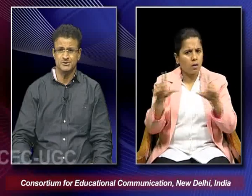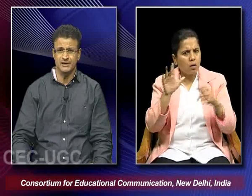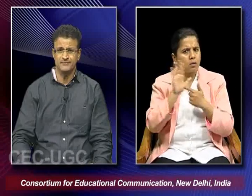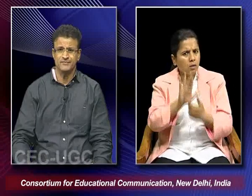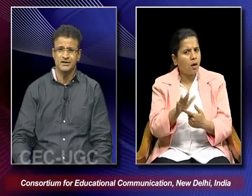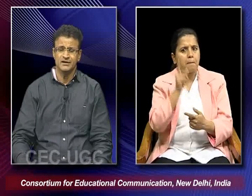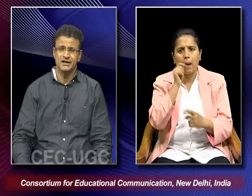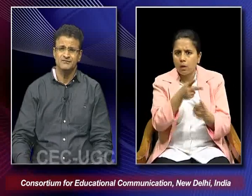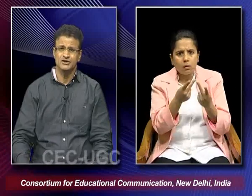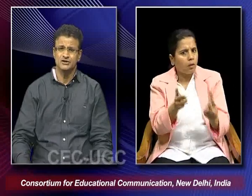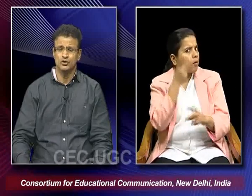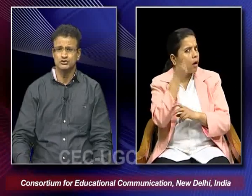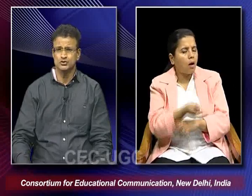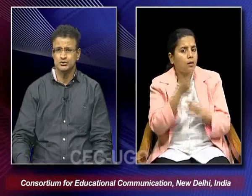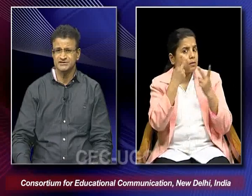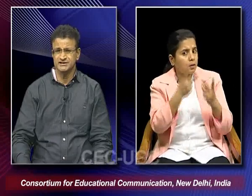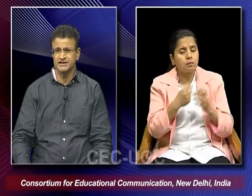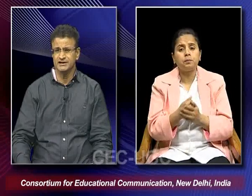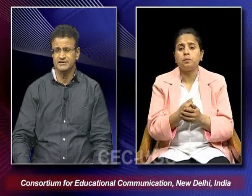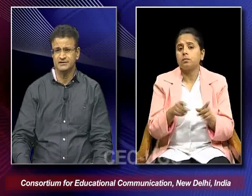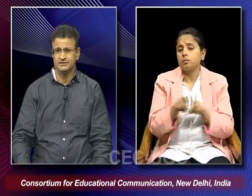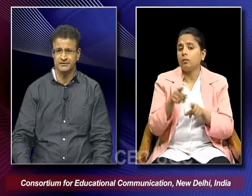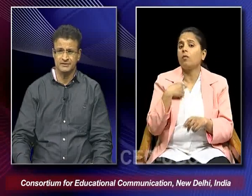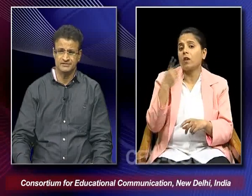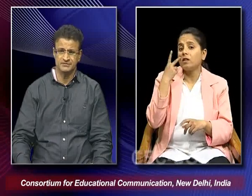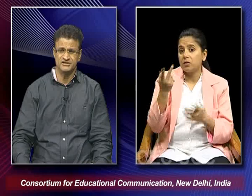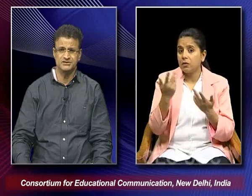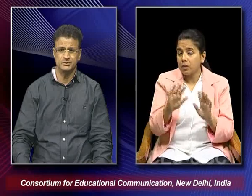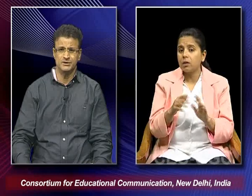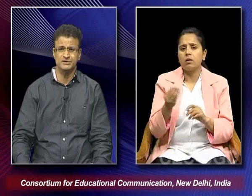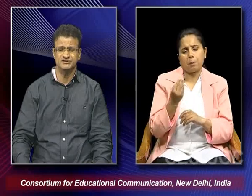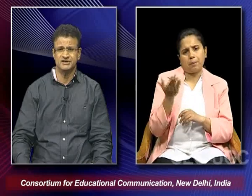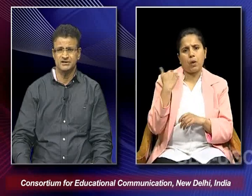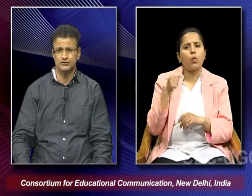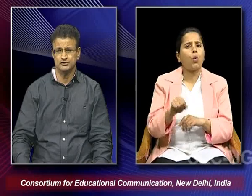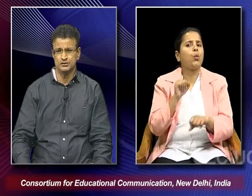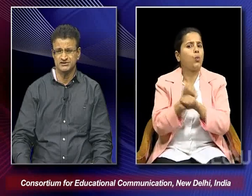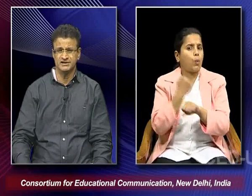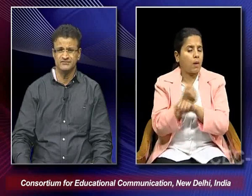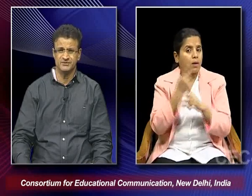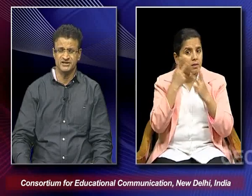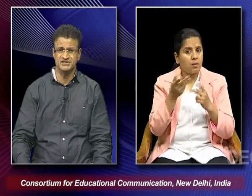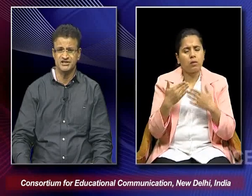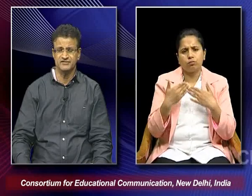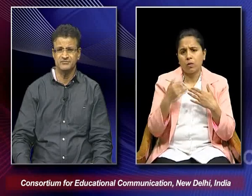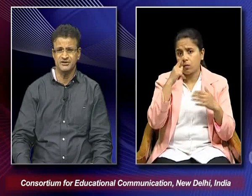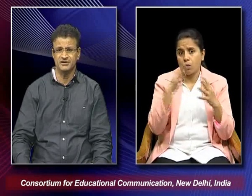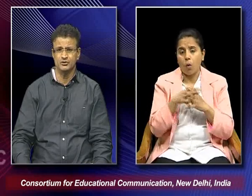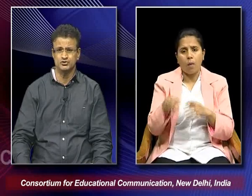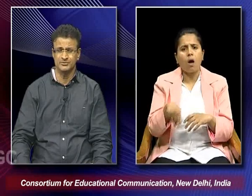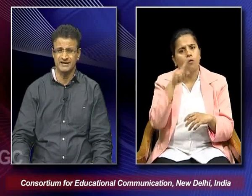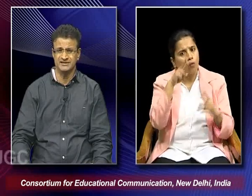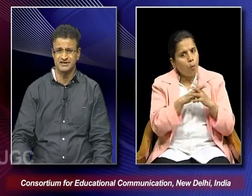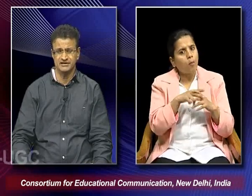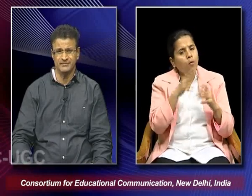as well. And we also see that some recent works they have also studied women gazing at women and